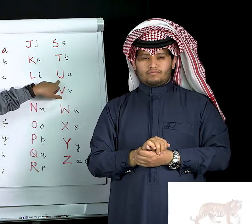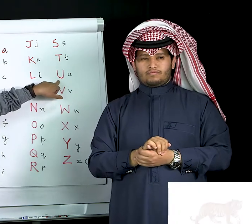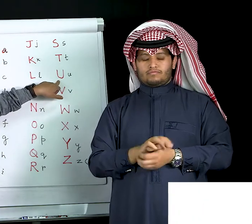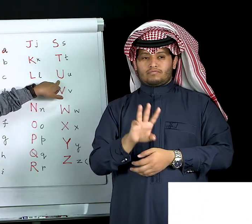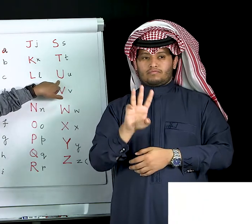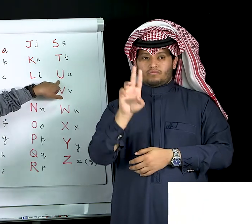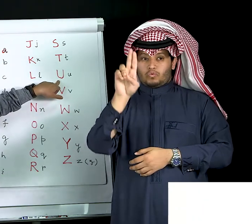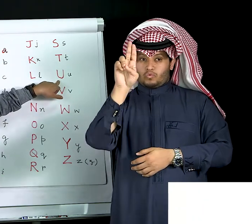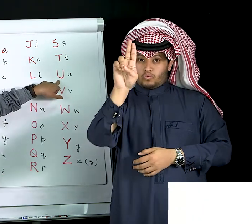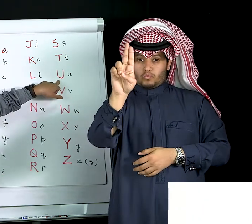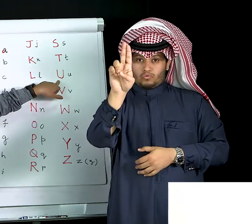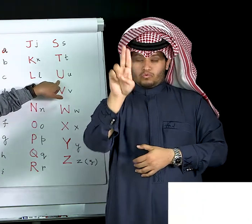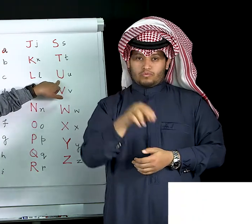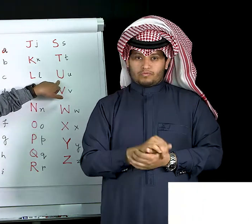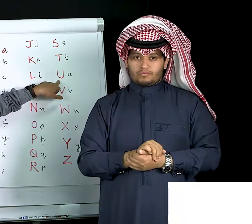U for